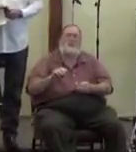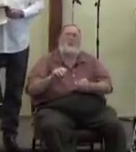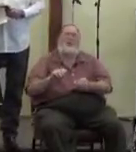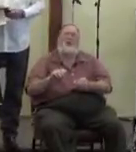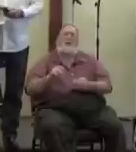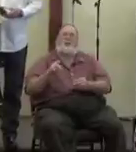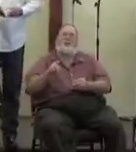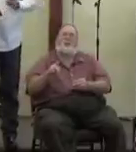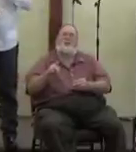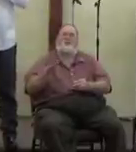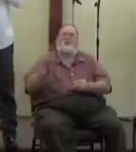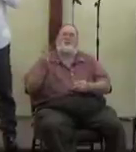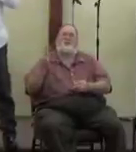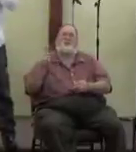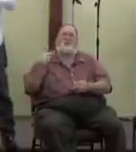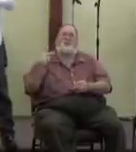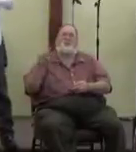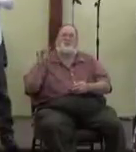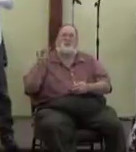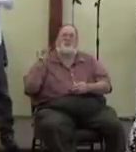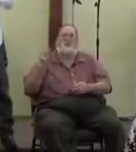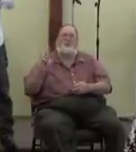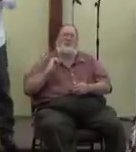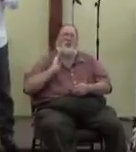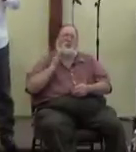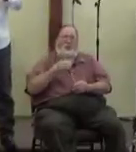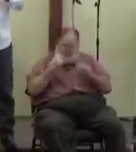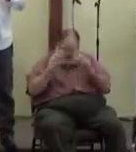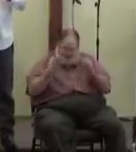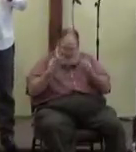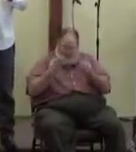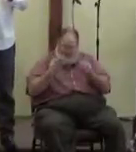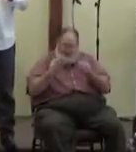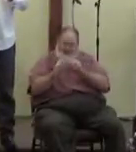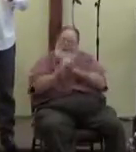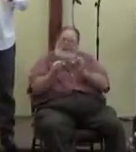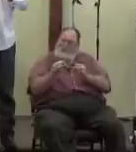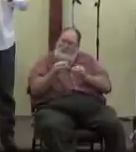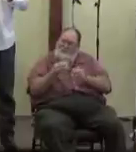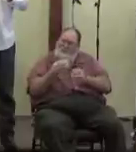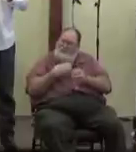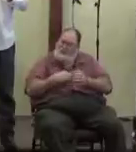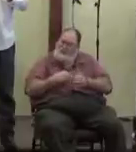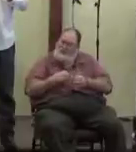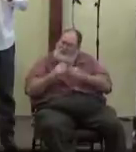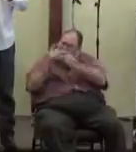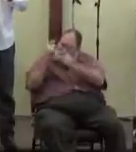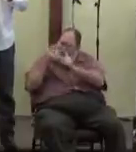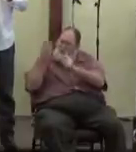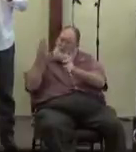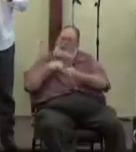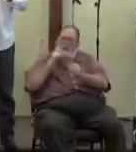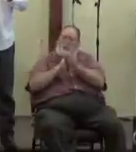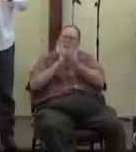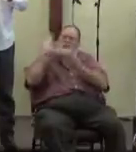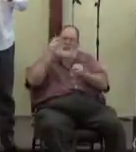6 and 7. It says, I'll sacrifice a freewill offering to you. I will praise your name, O